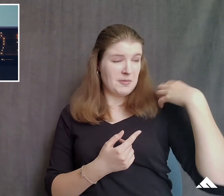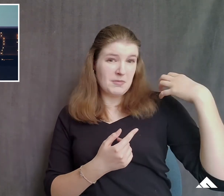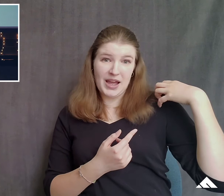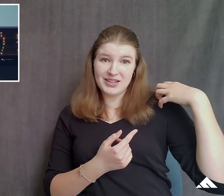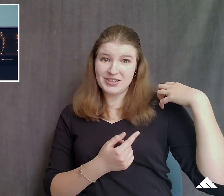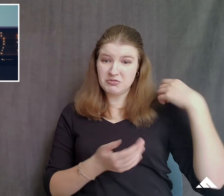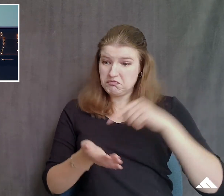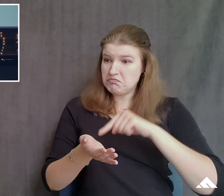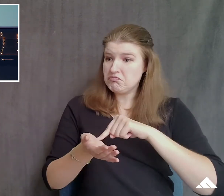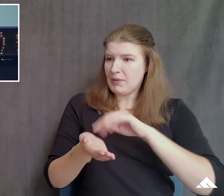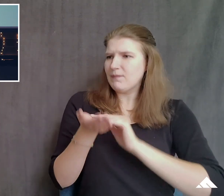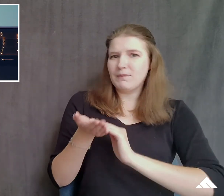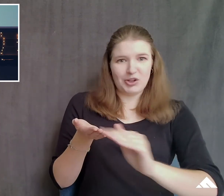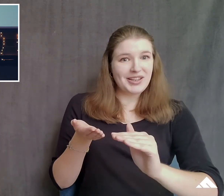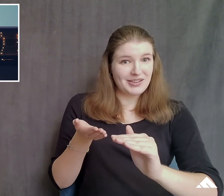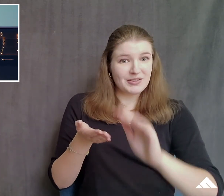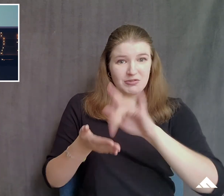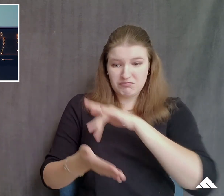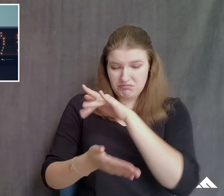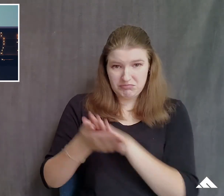forgives his debt.